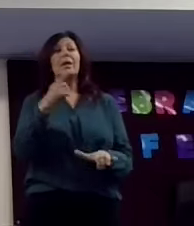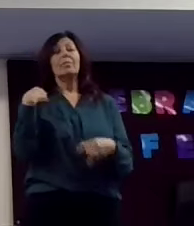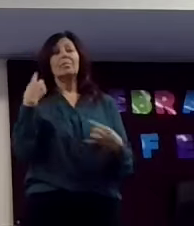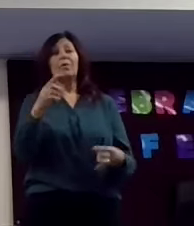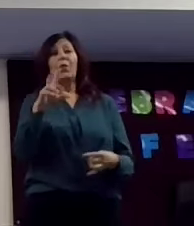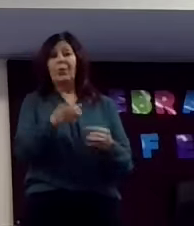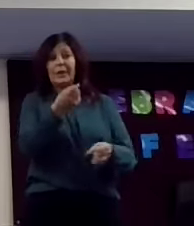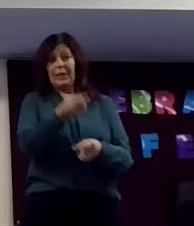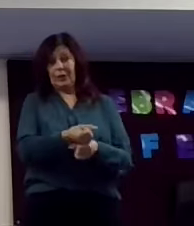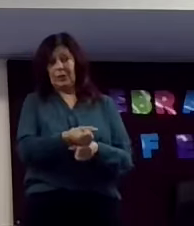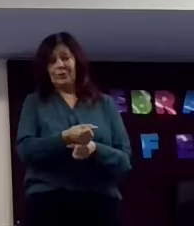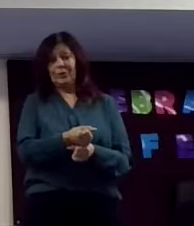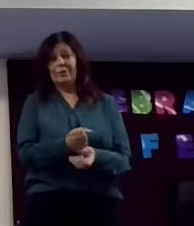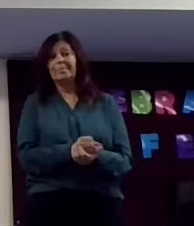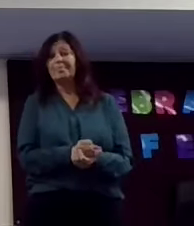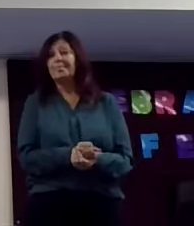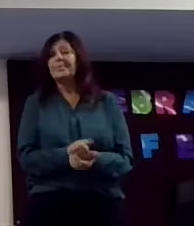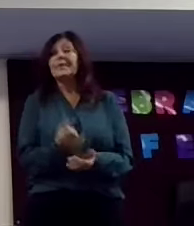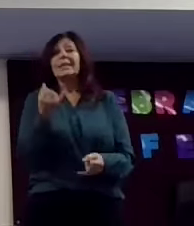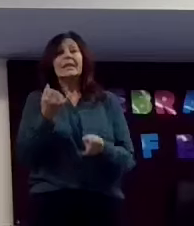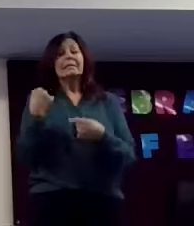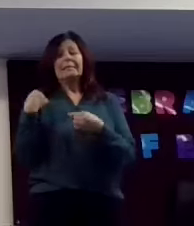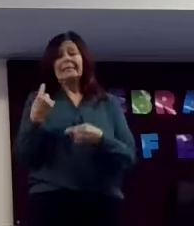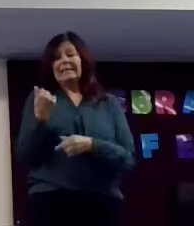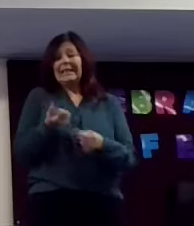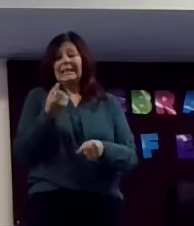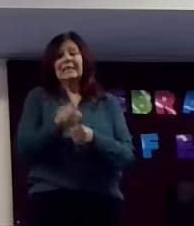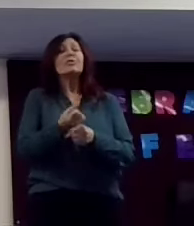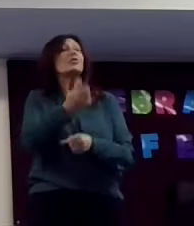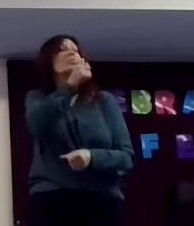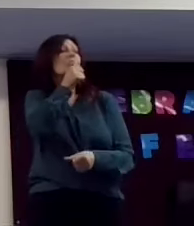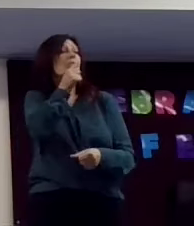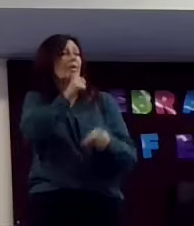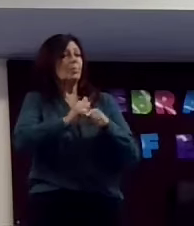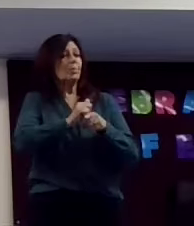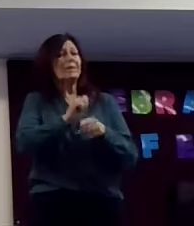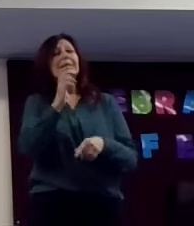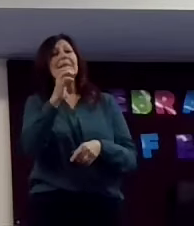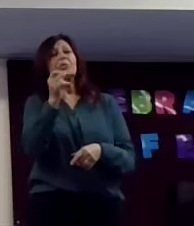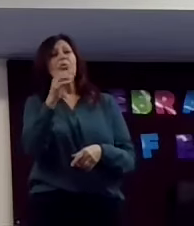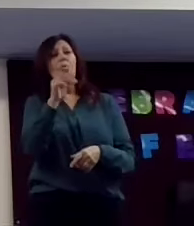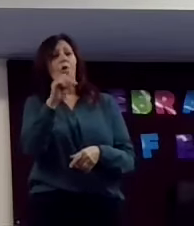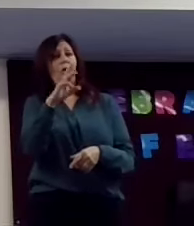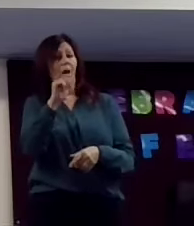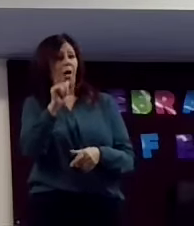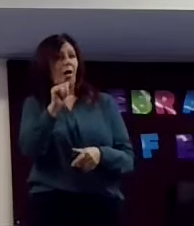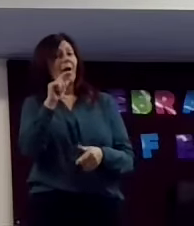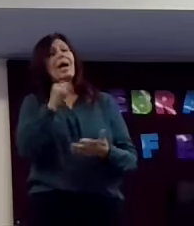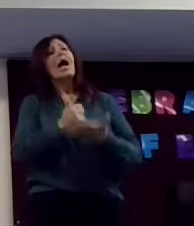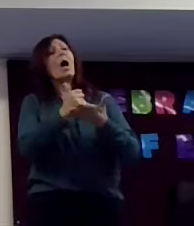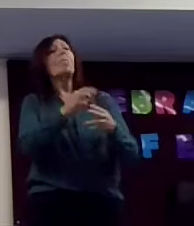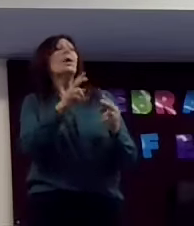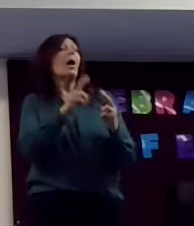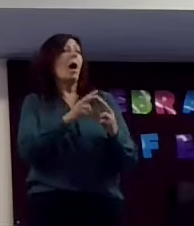for 30 years. The last 10 years I've been in private practice in East Aurora, mostly helping couples. But